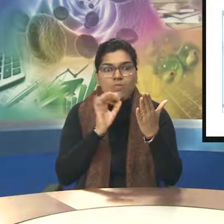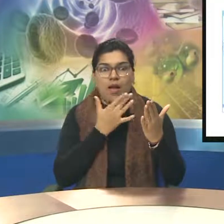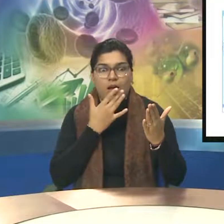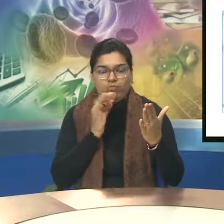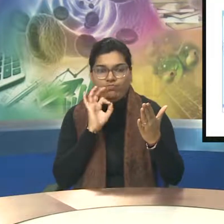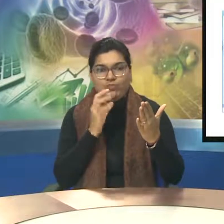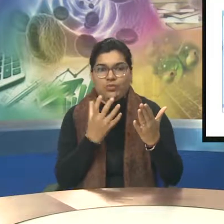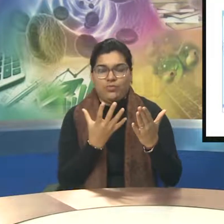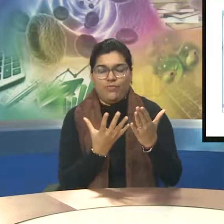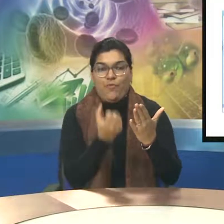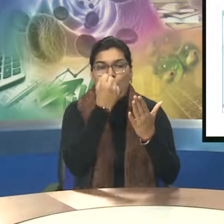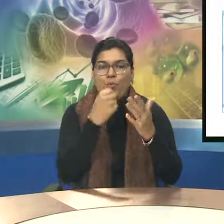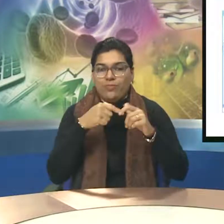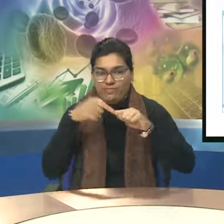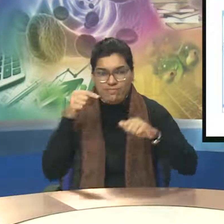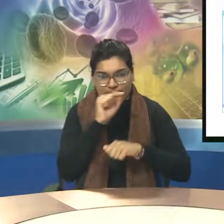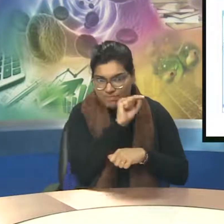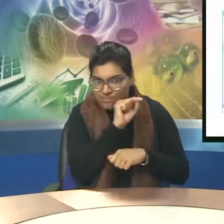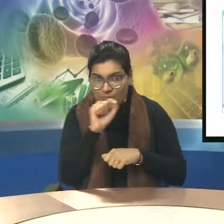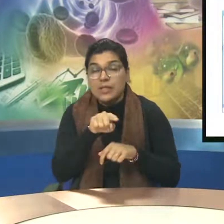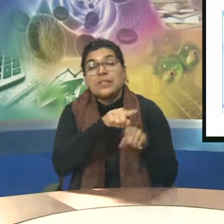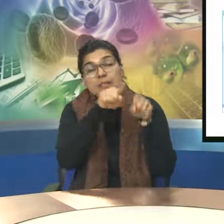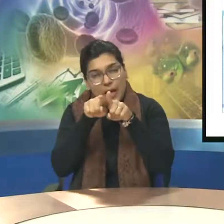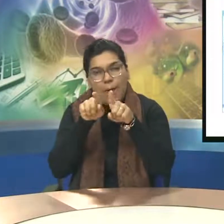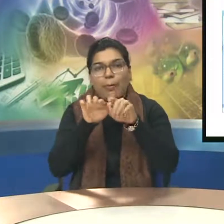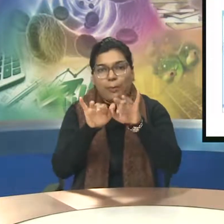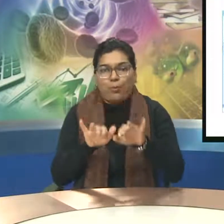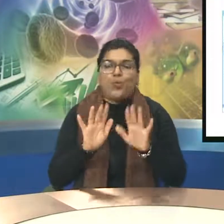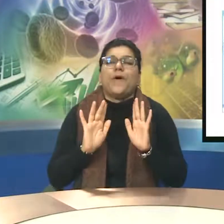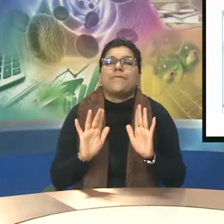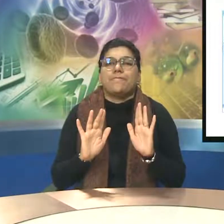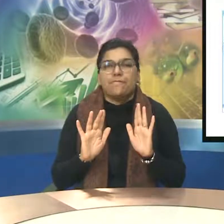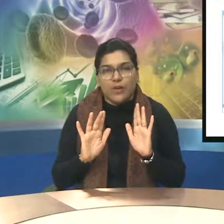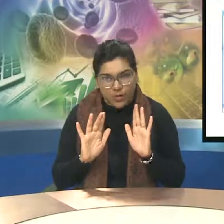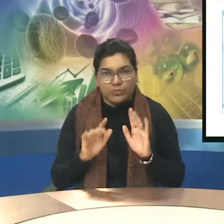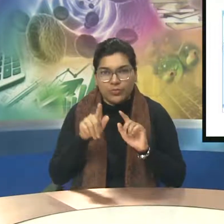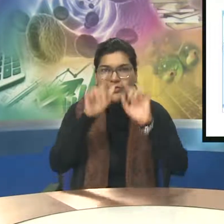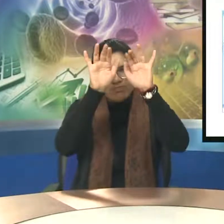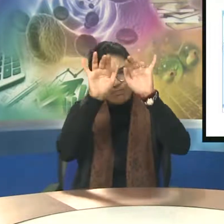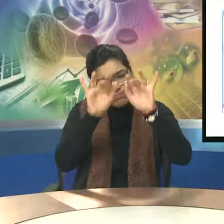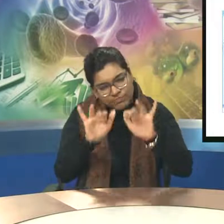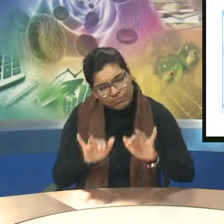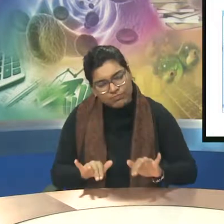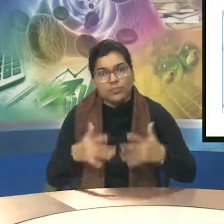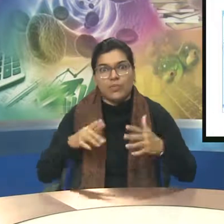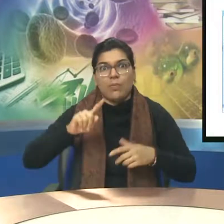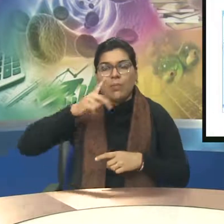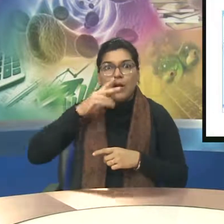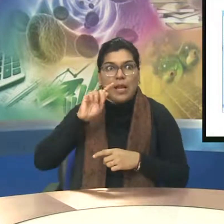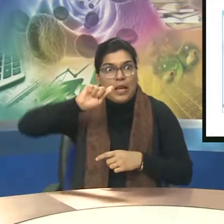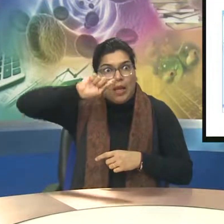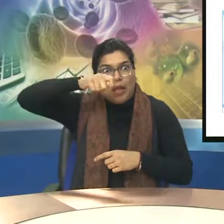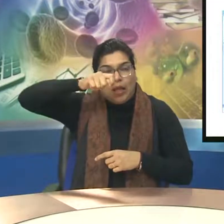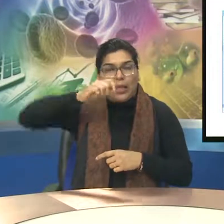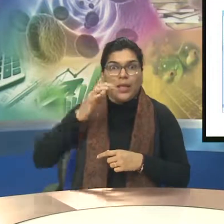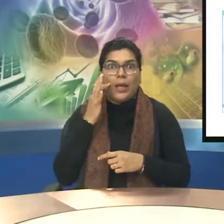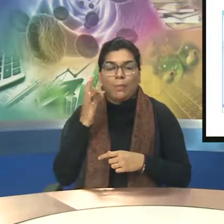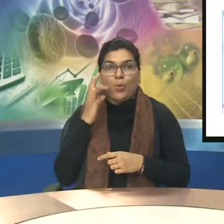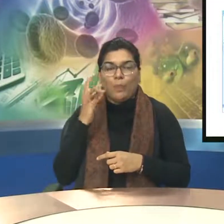You have read different kinds of stories, and whenever you like